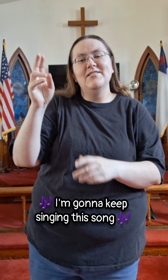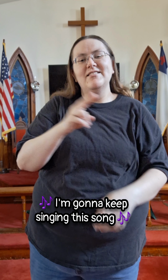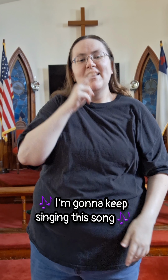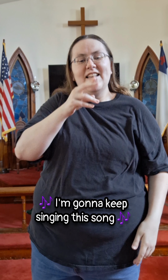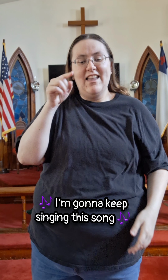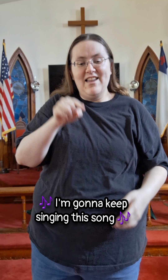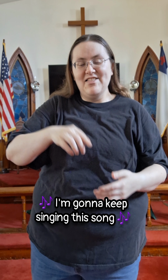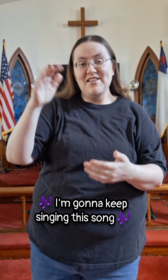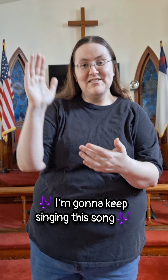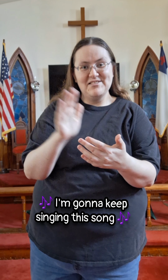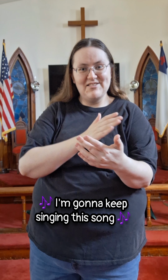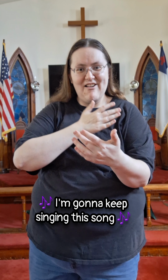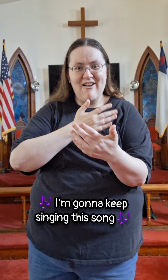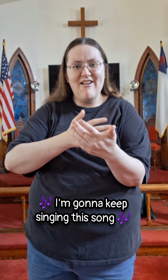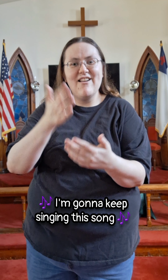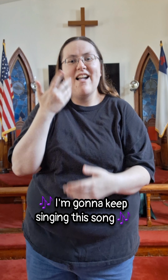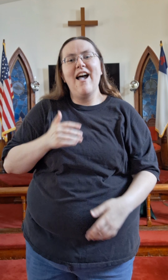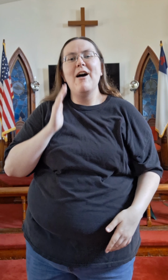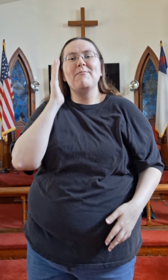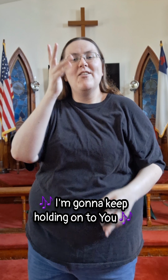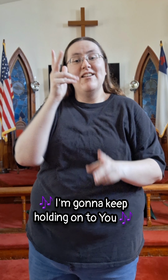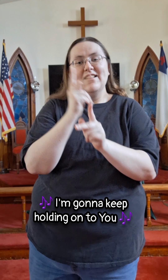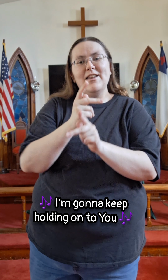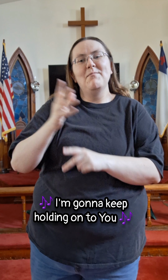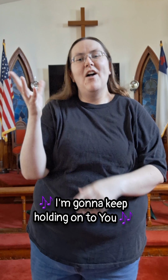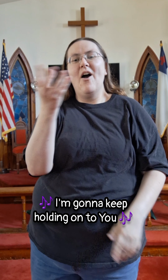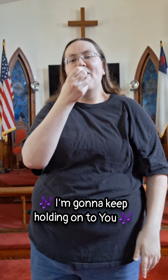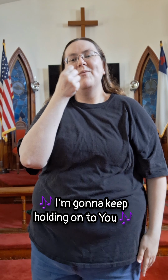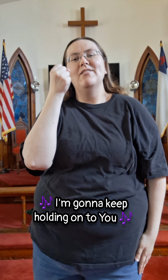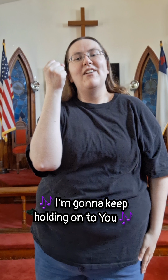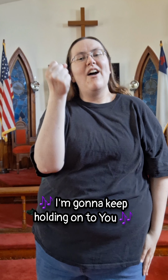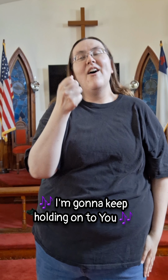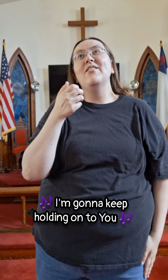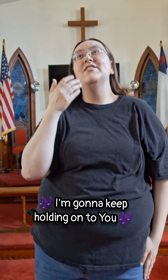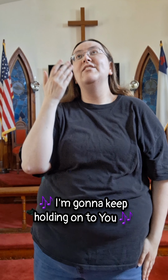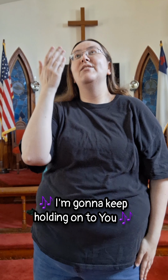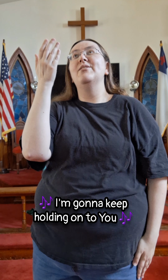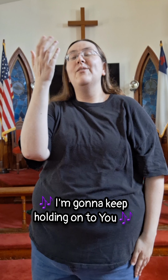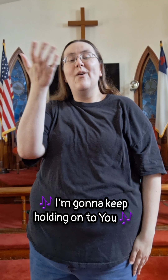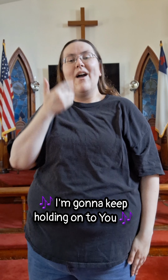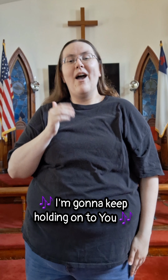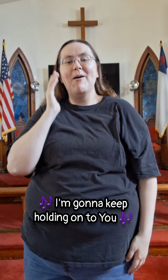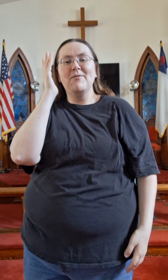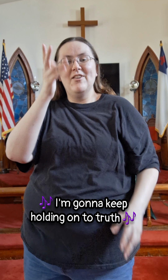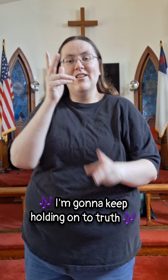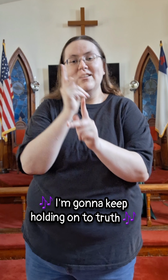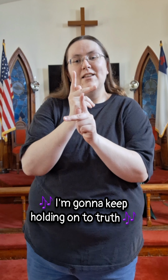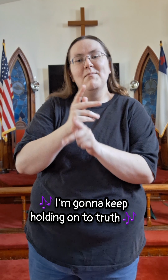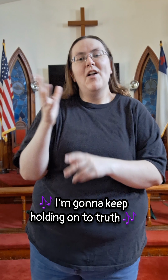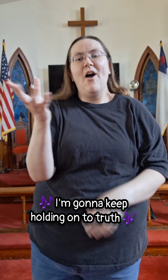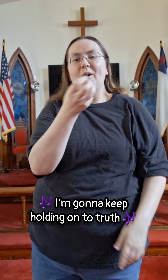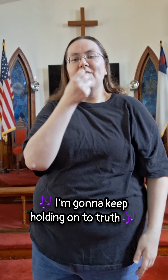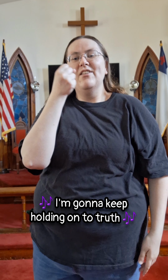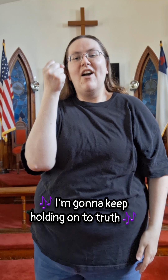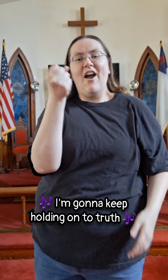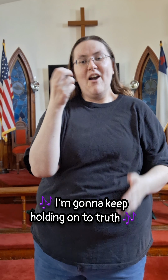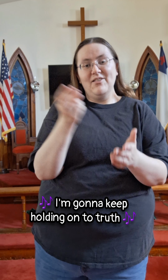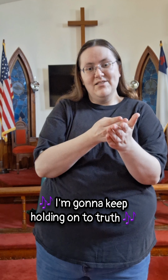singing this song I'm gonna keep holding on to you I'm gonna keep holding on to